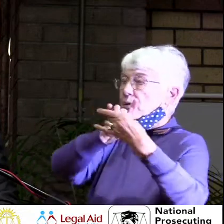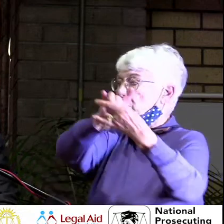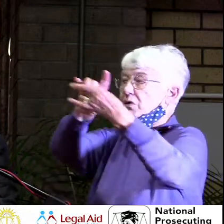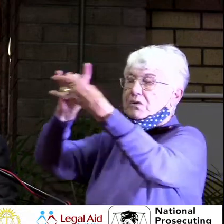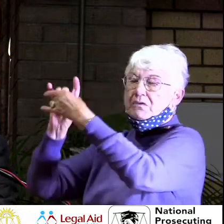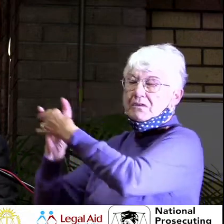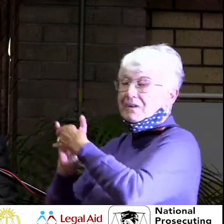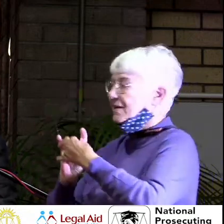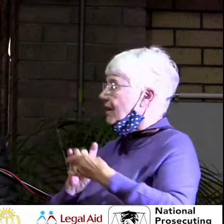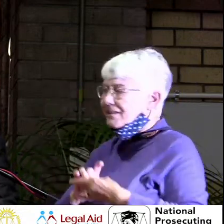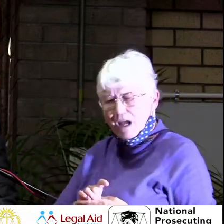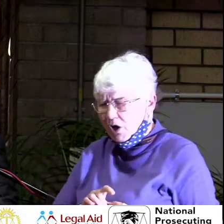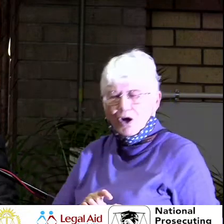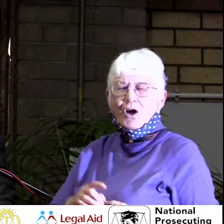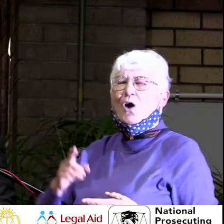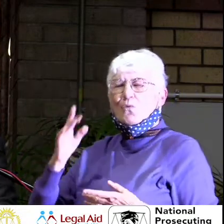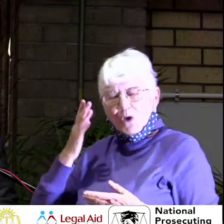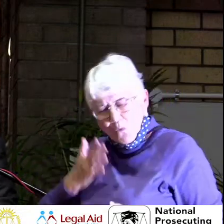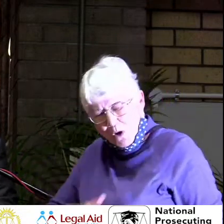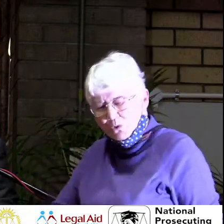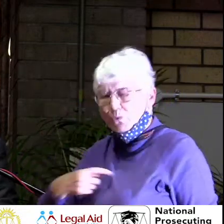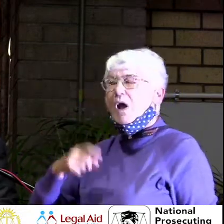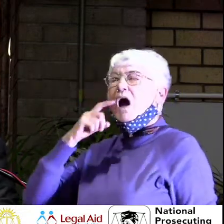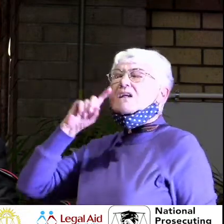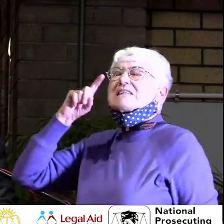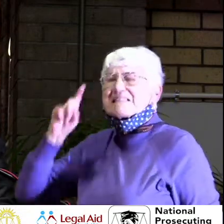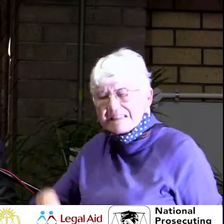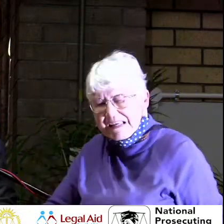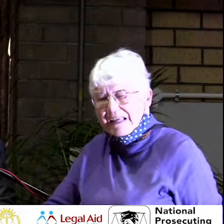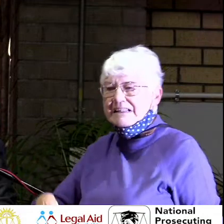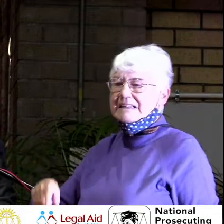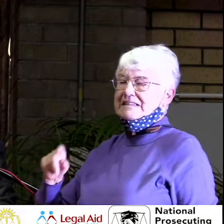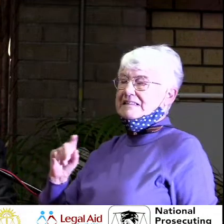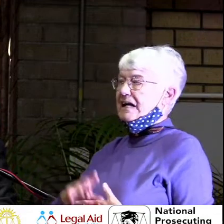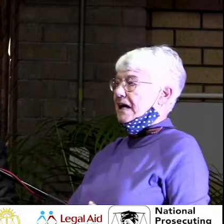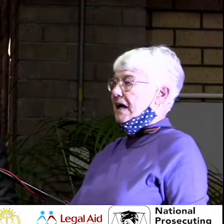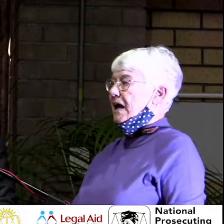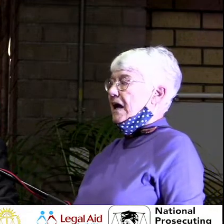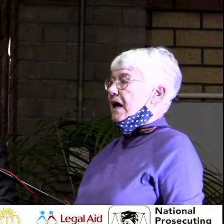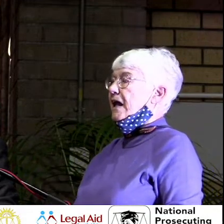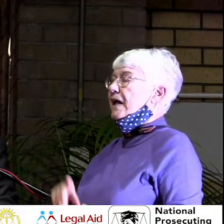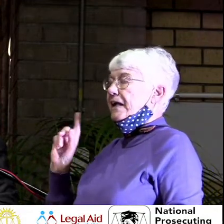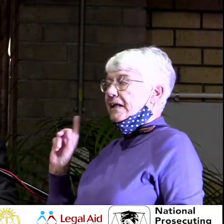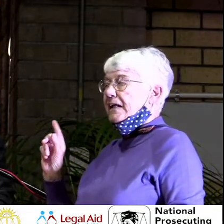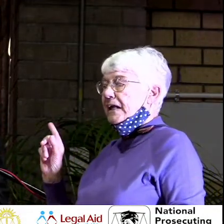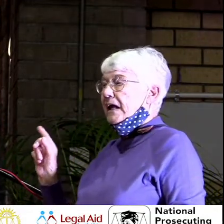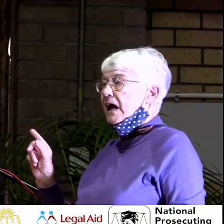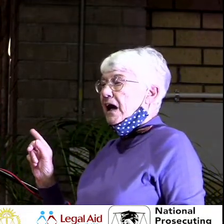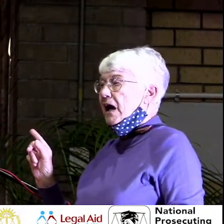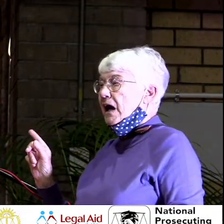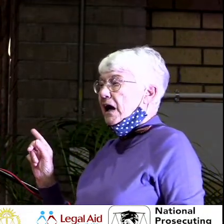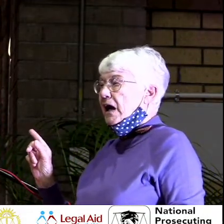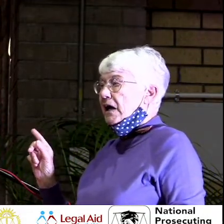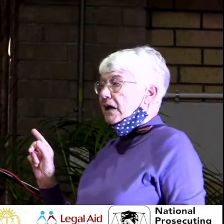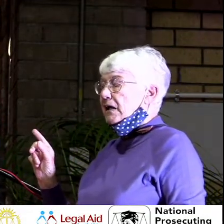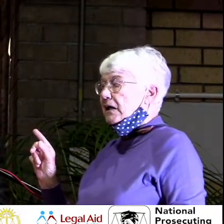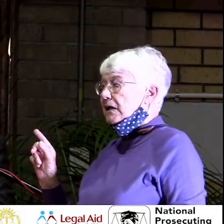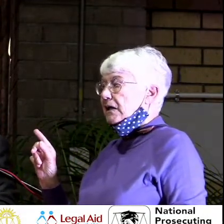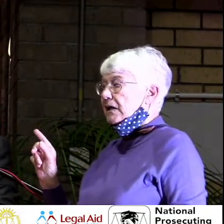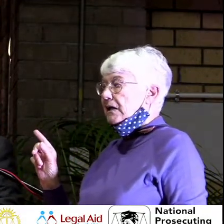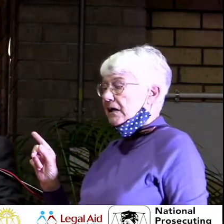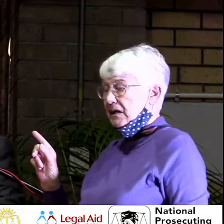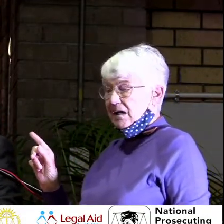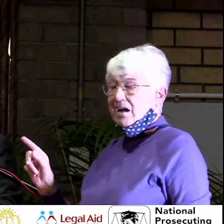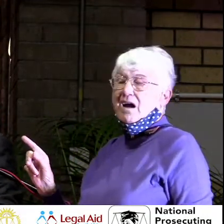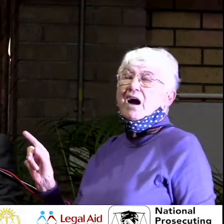a once-off. So the one thing from my side that I would want to do is, it's difficult convening meetings like